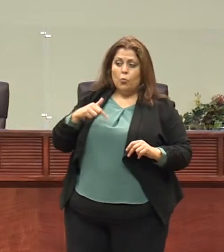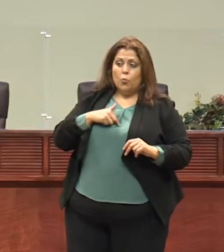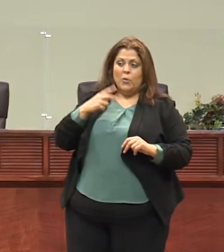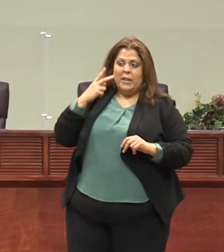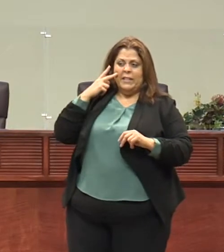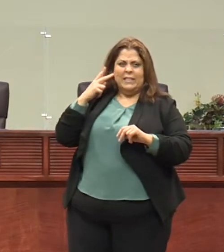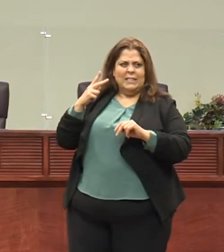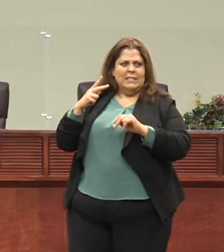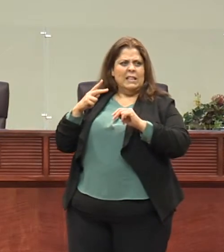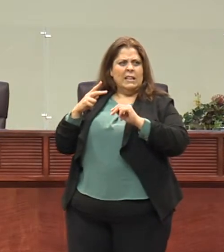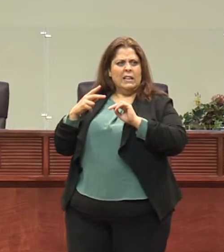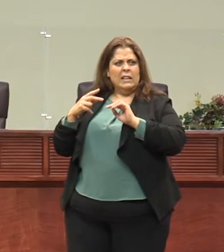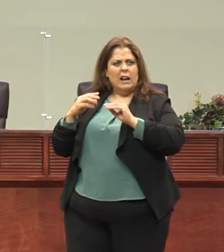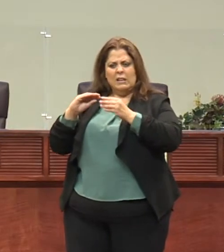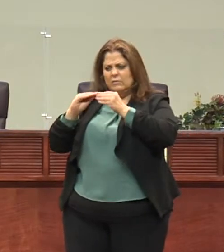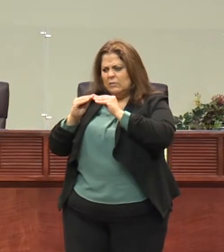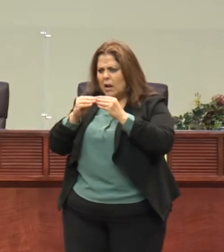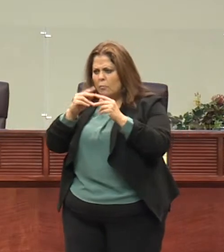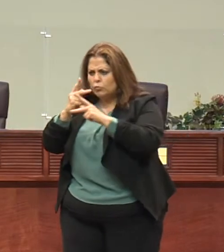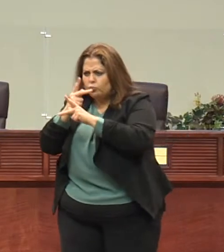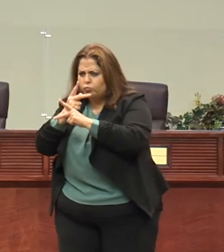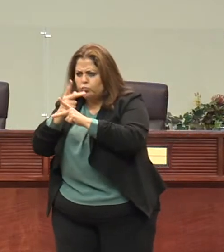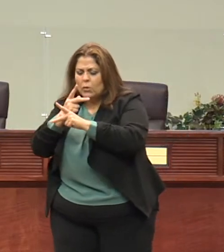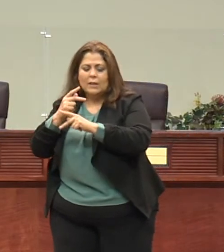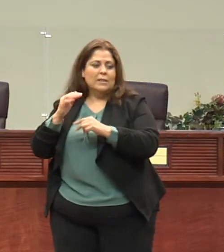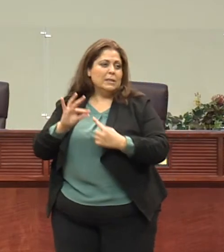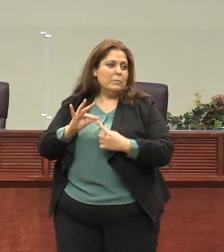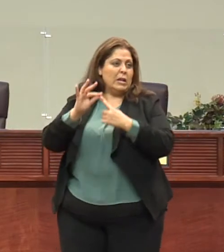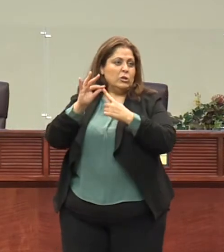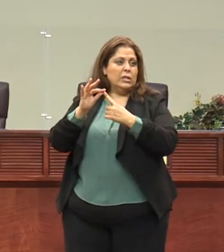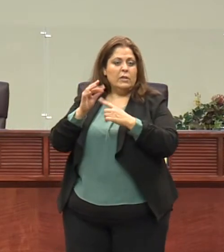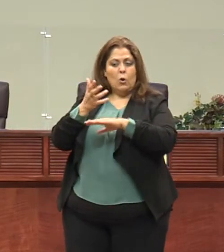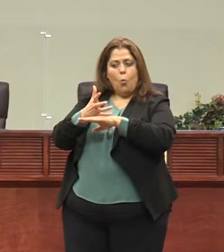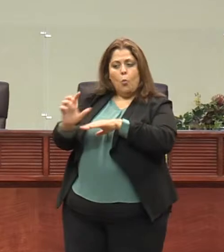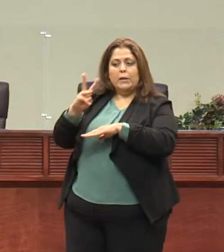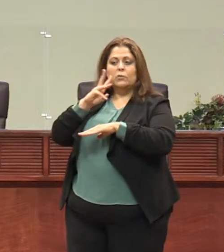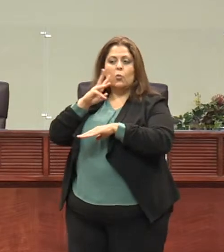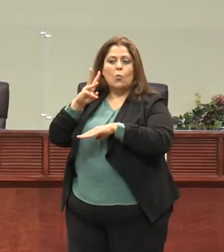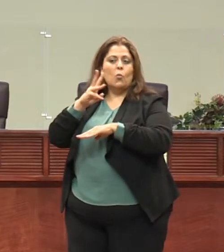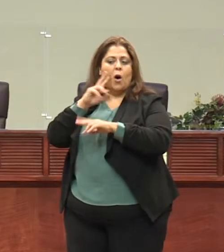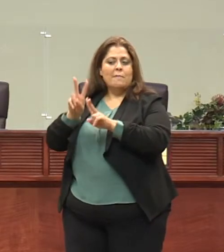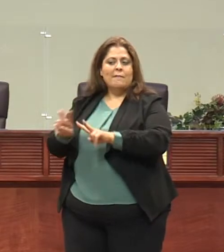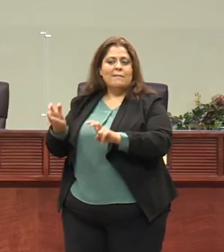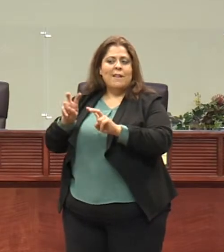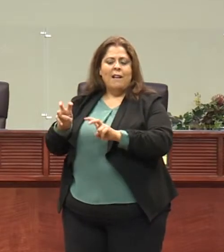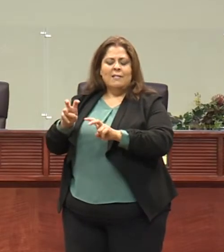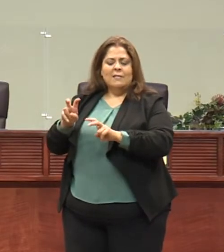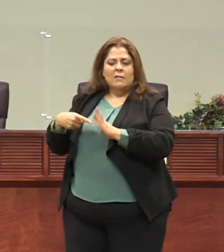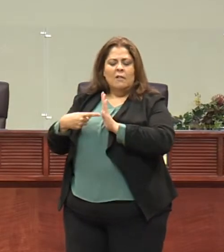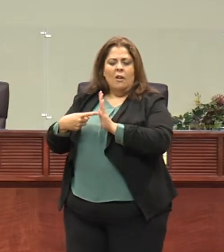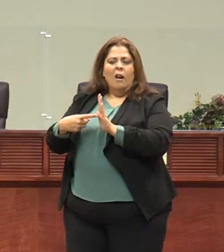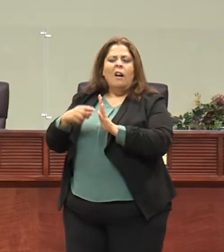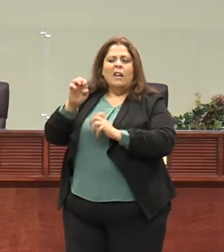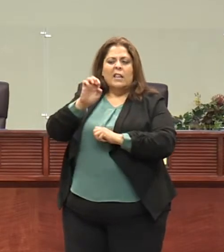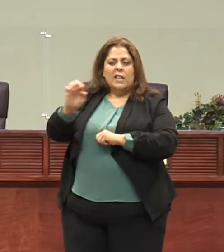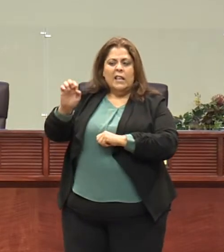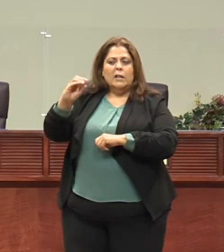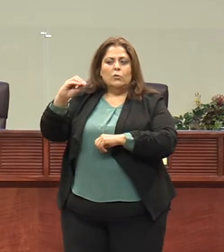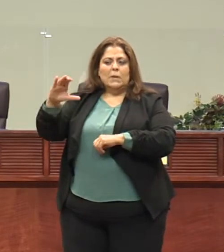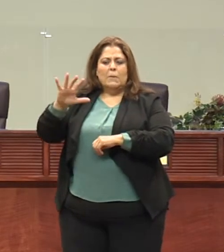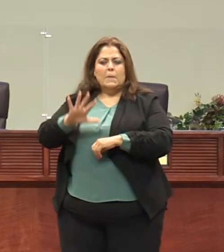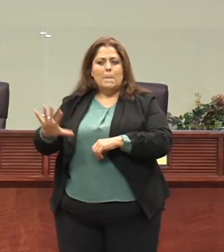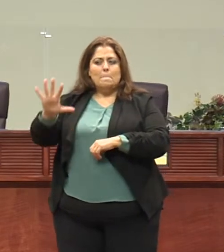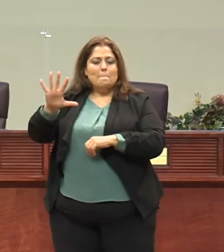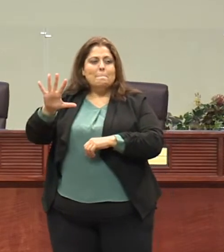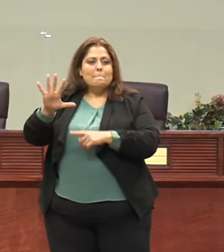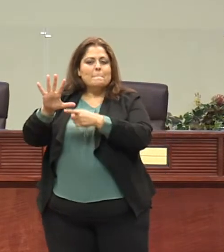we use with the wastewater analysis is showing that East Orange is a location where